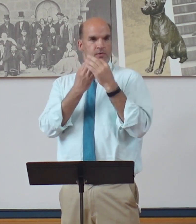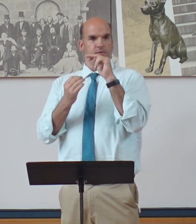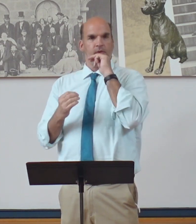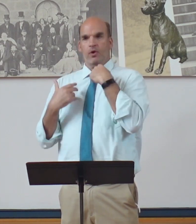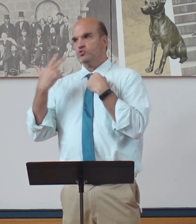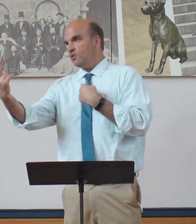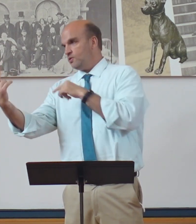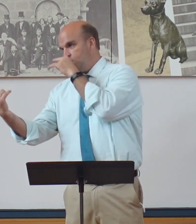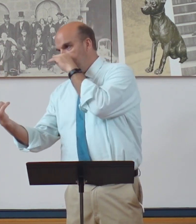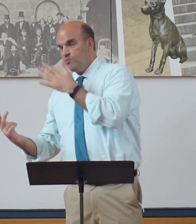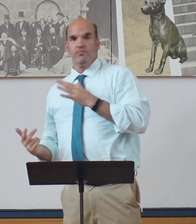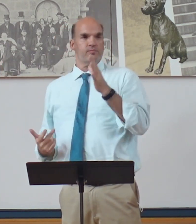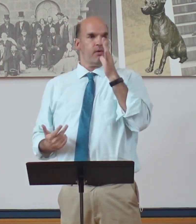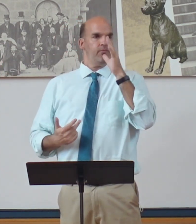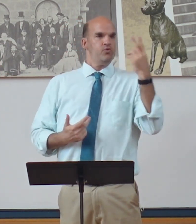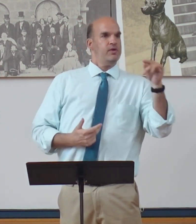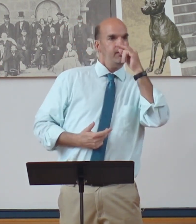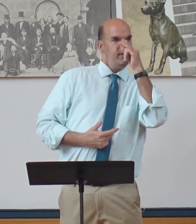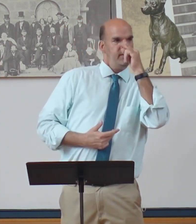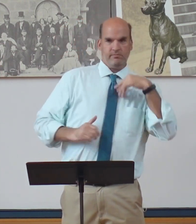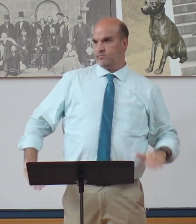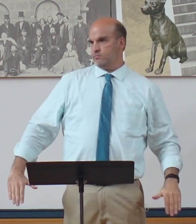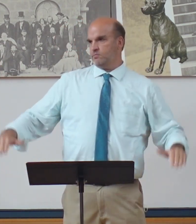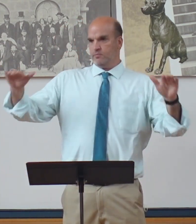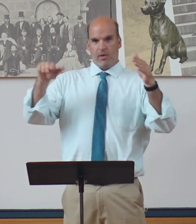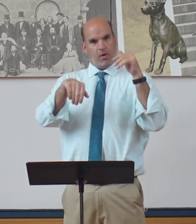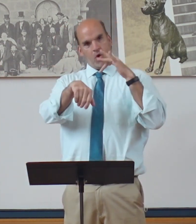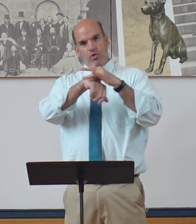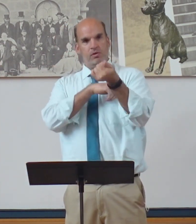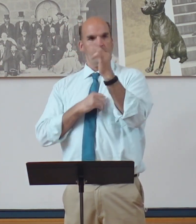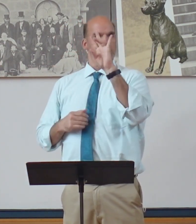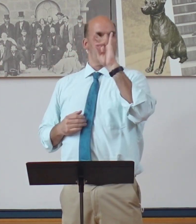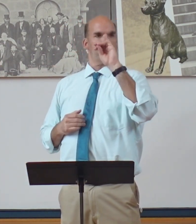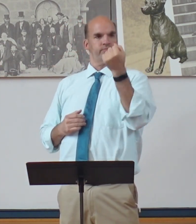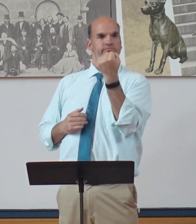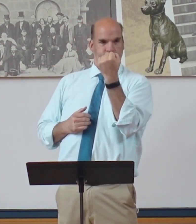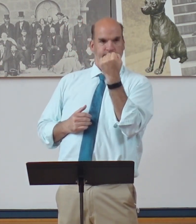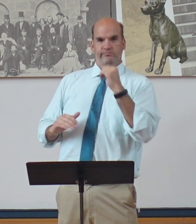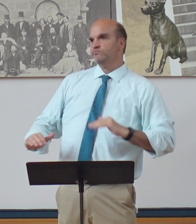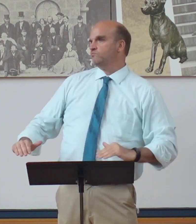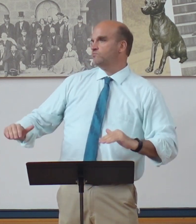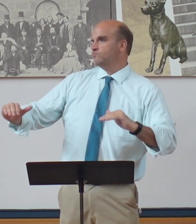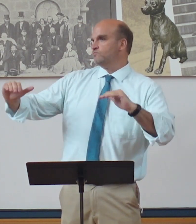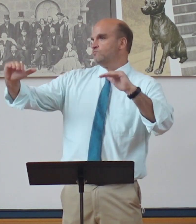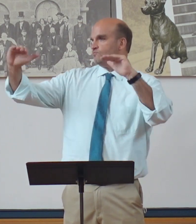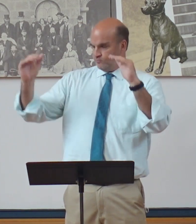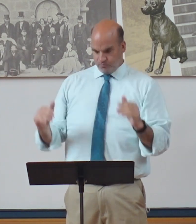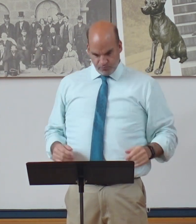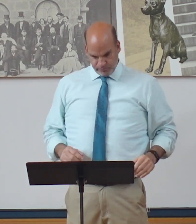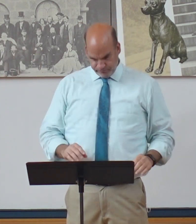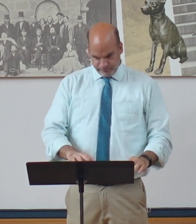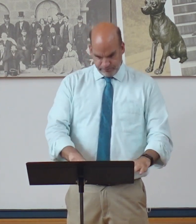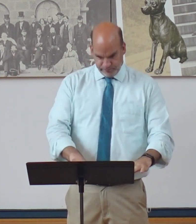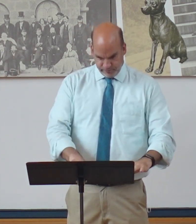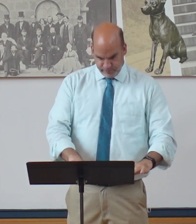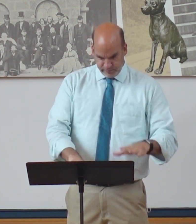She was a wonderful ally while raising her families, their family, and my family, back in the early 70s.